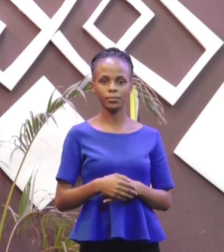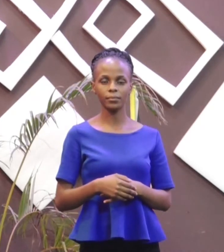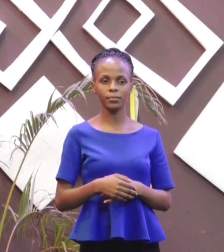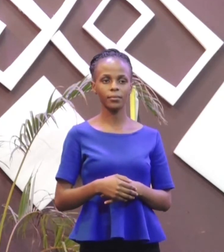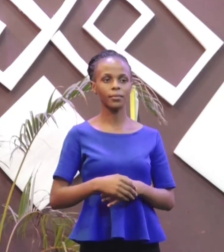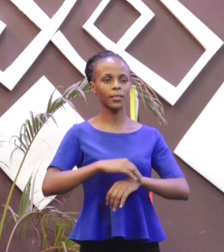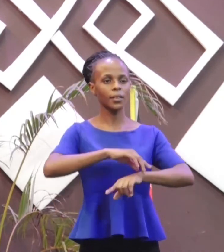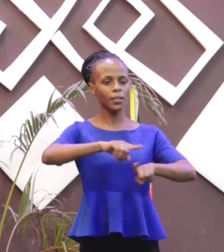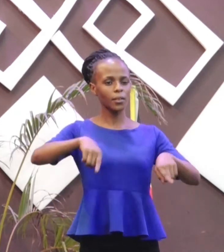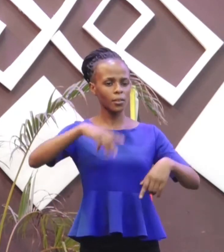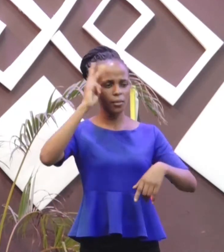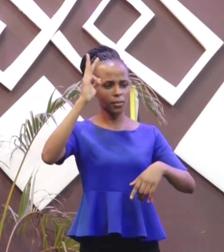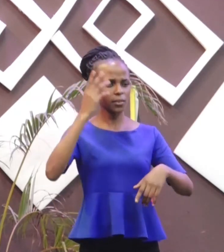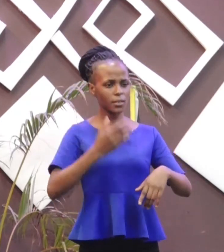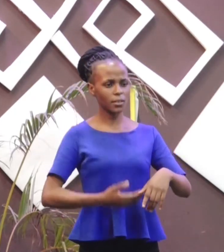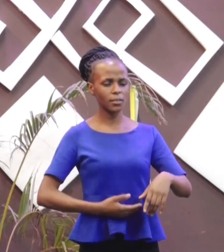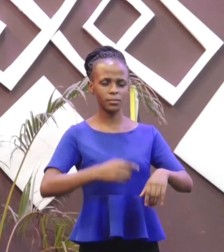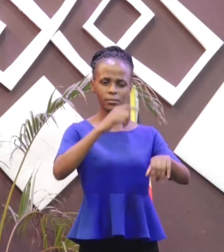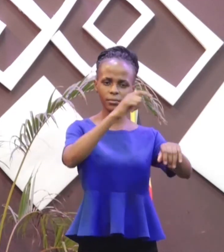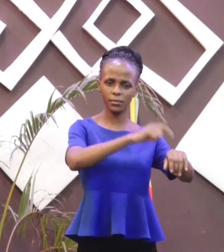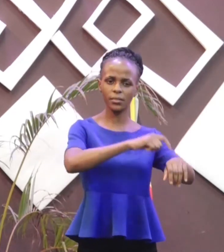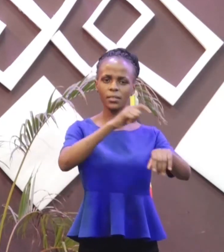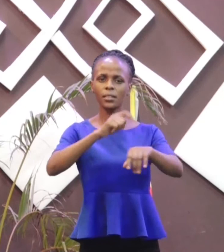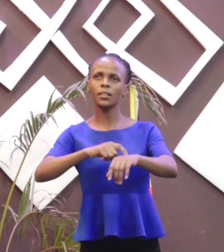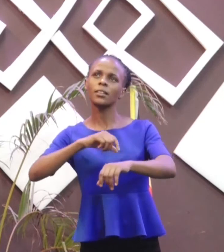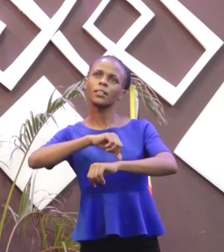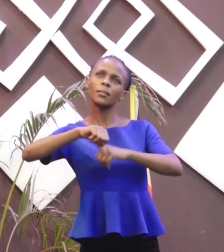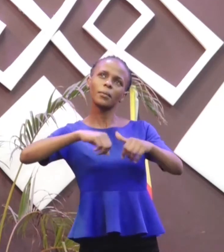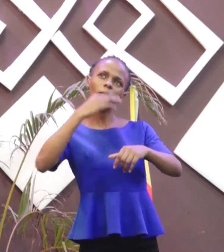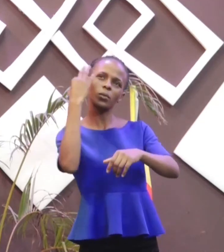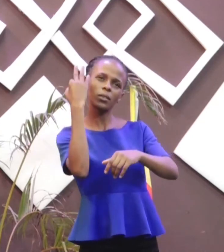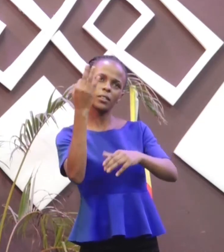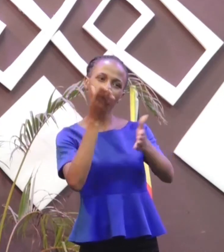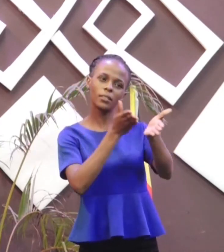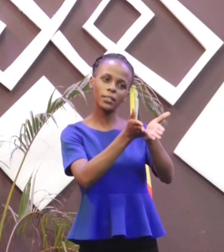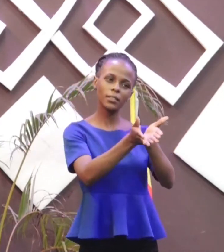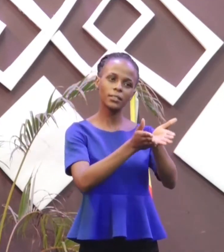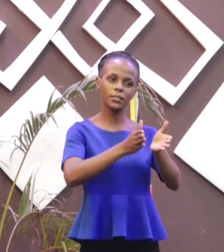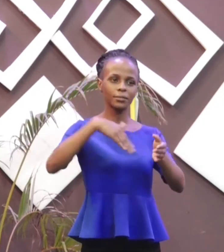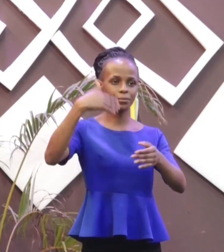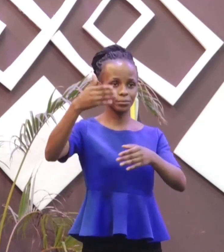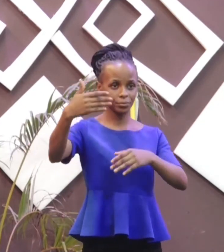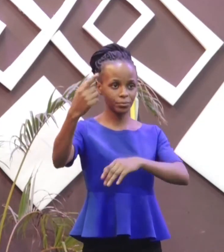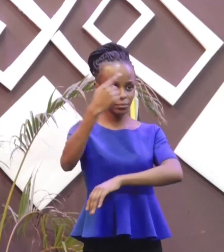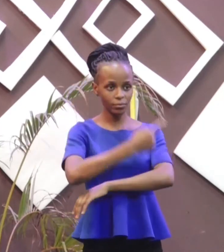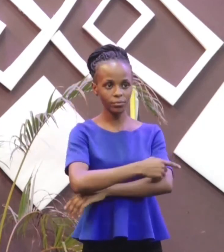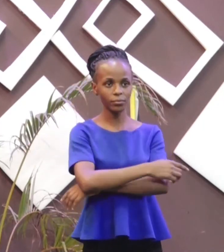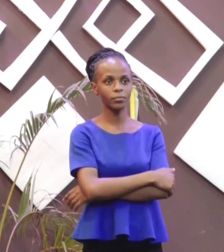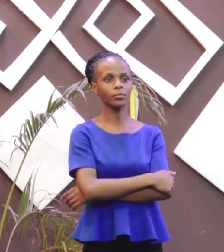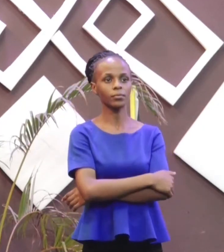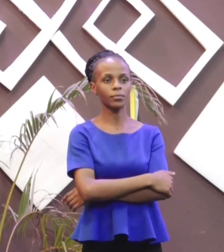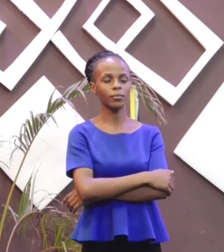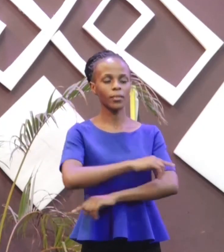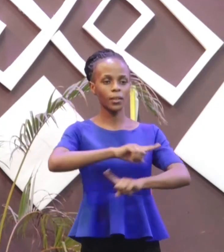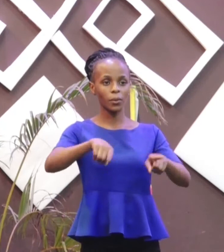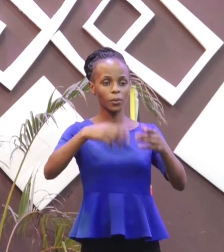Tujja kubanga tubera ne sessions nga satu buli lunaku. We are going to be having 3 sessions every day.